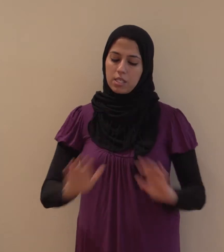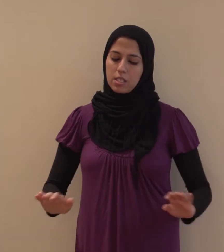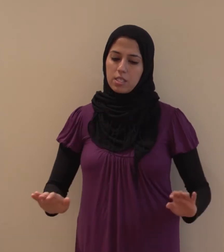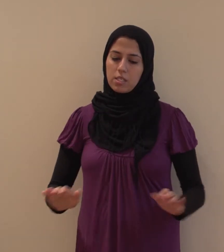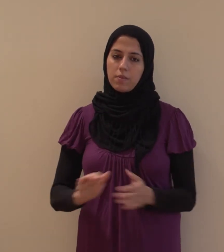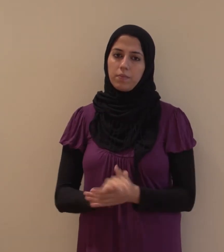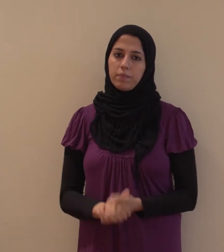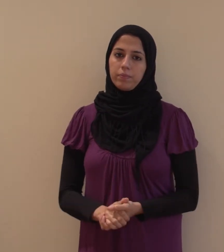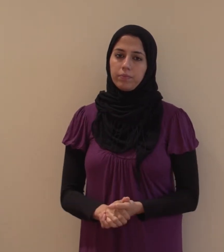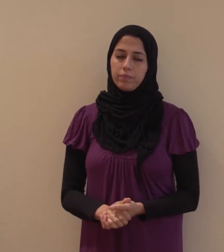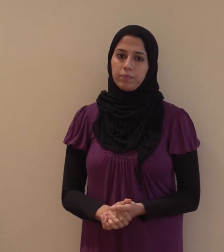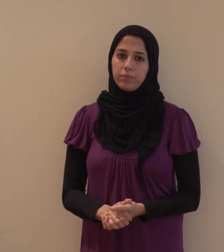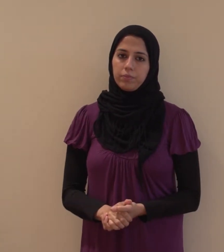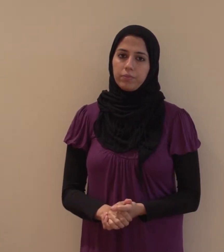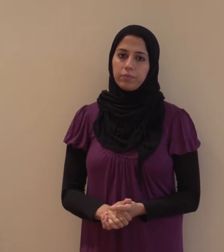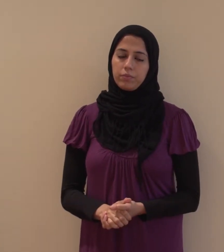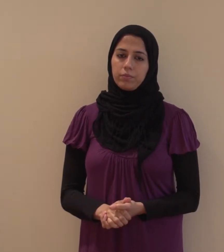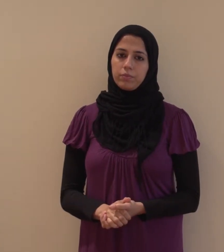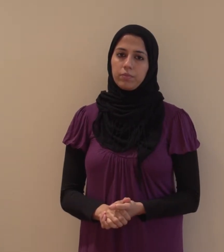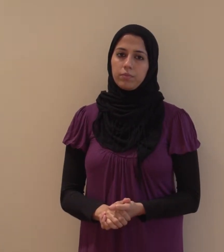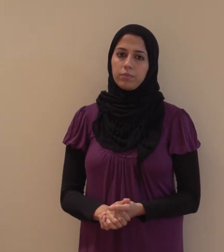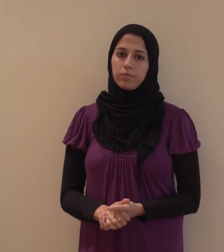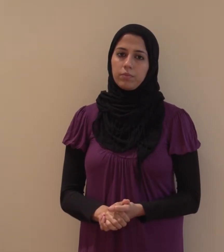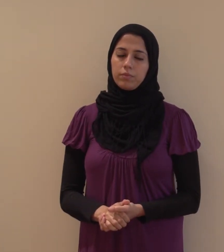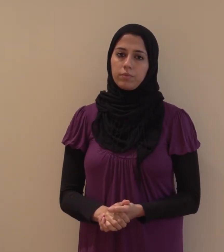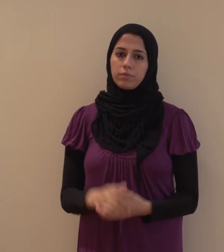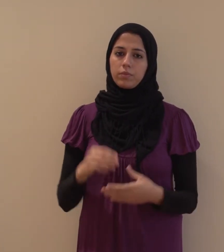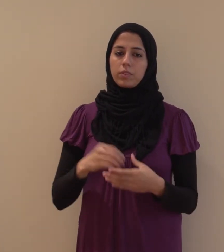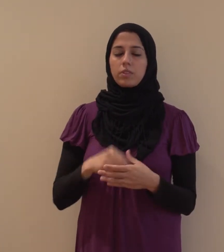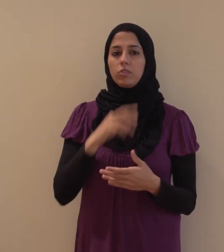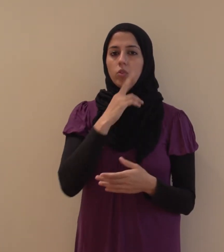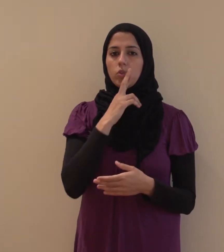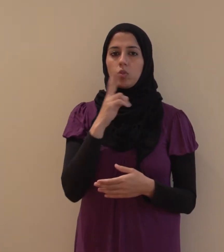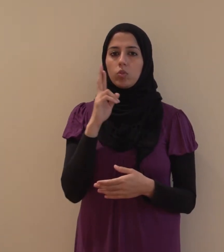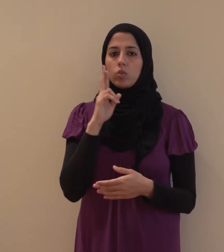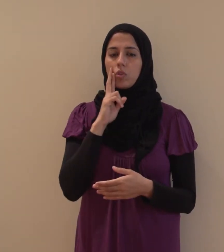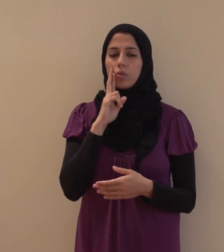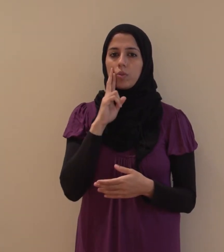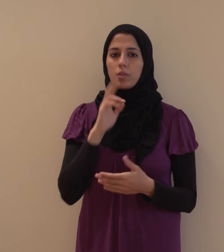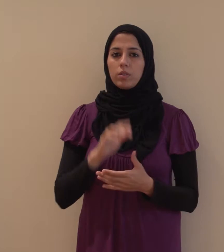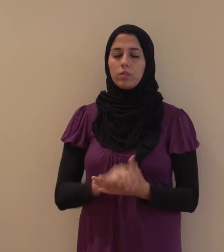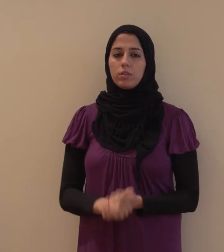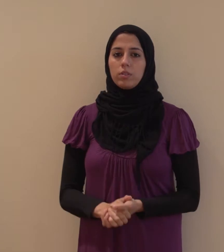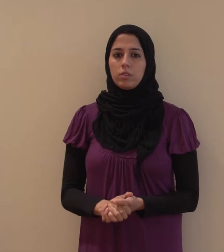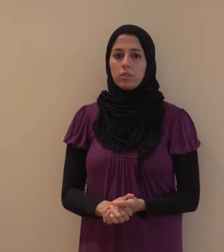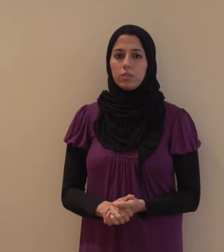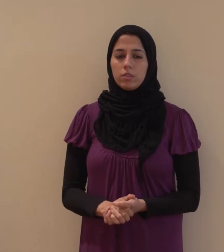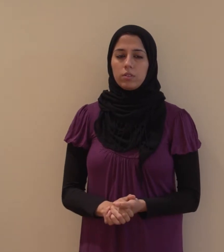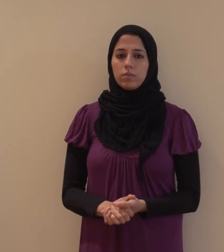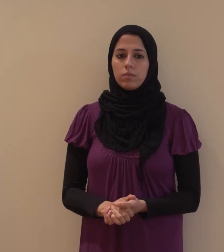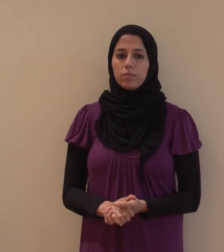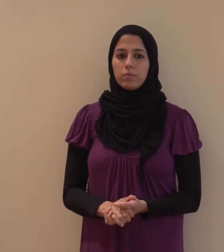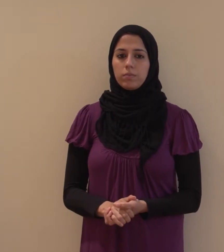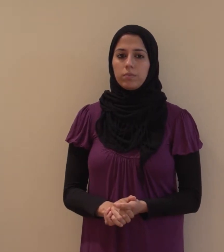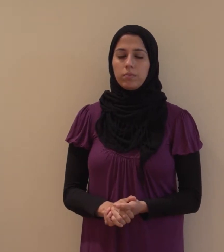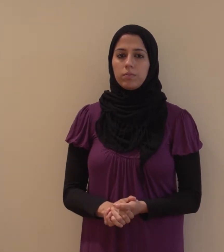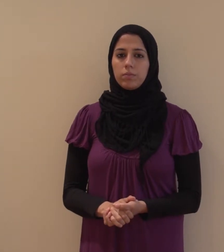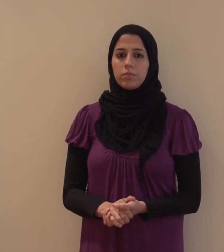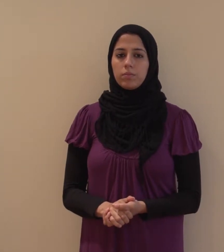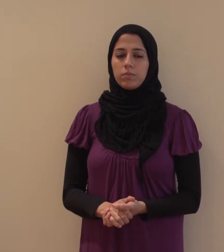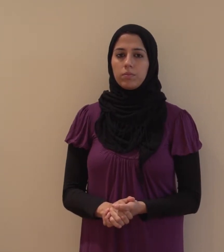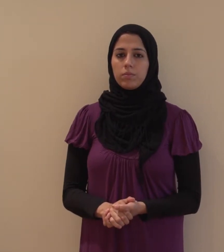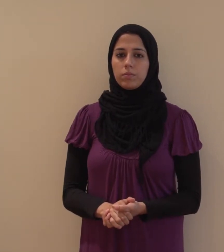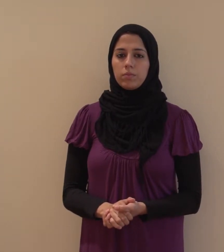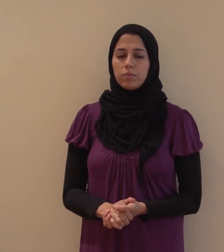our life, and especially in the month of Ramadan. And he says that make it your habit. If you make it your habit, then